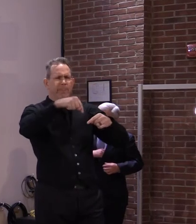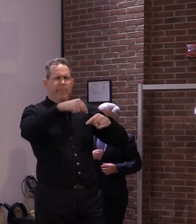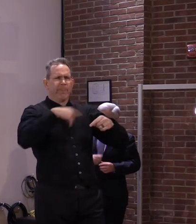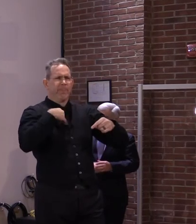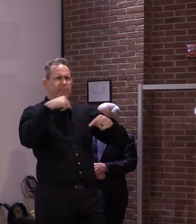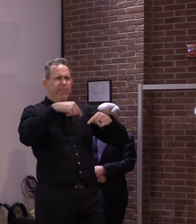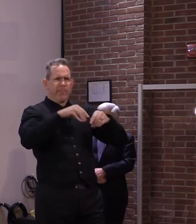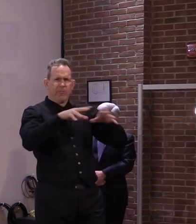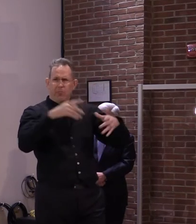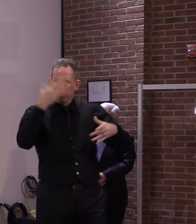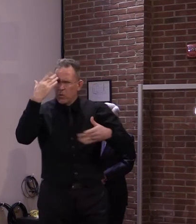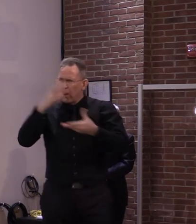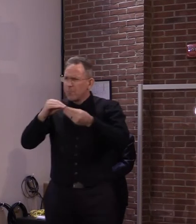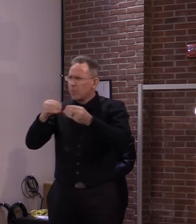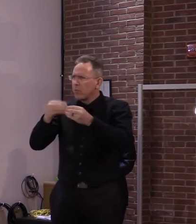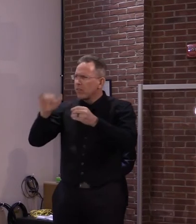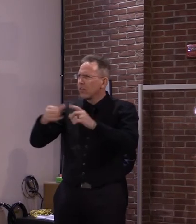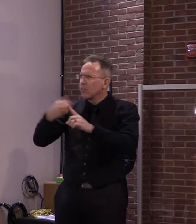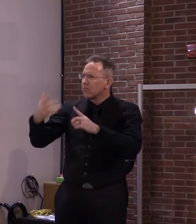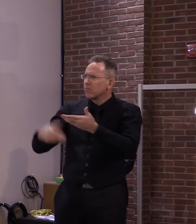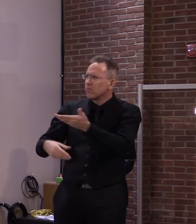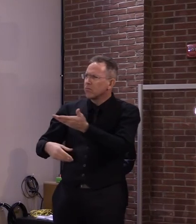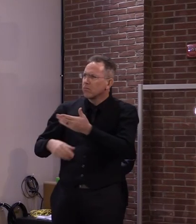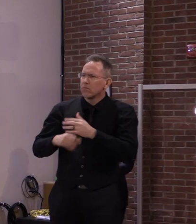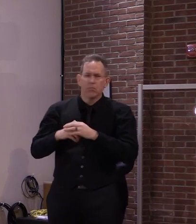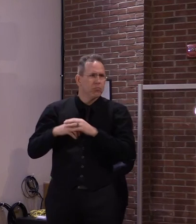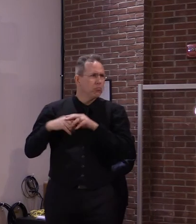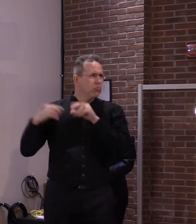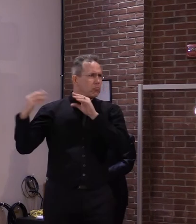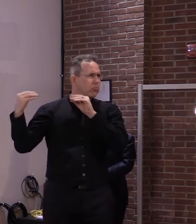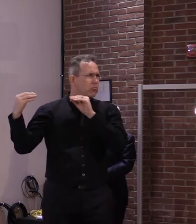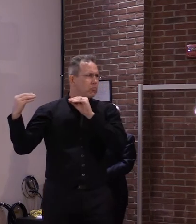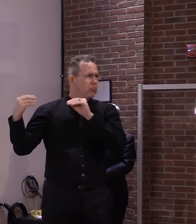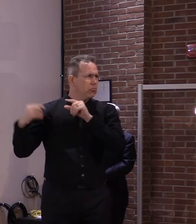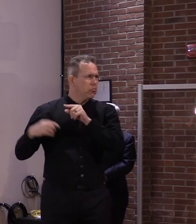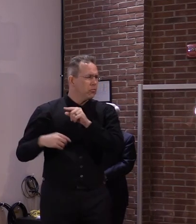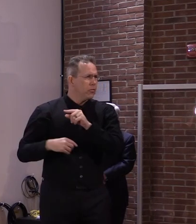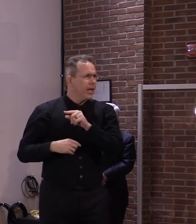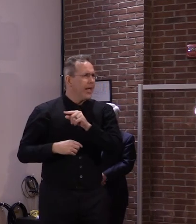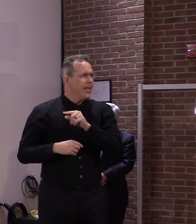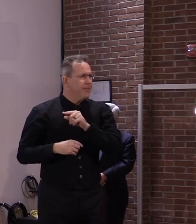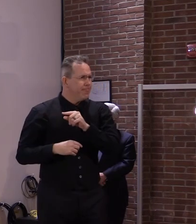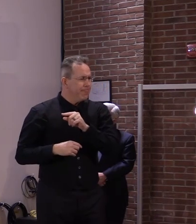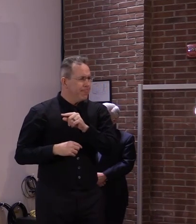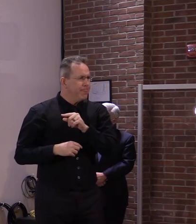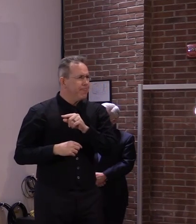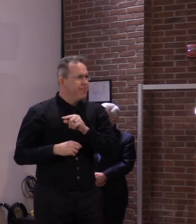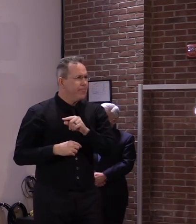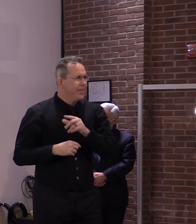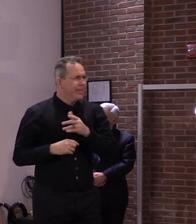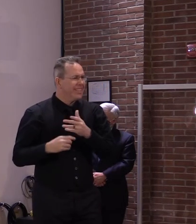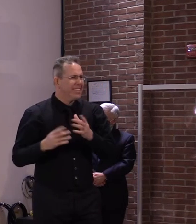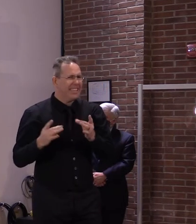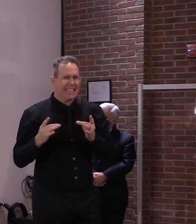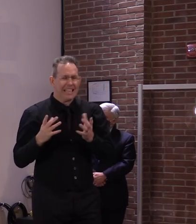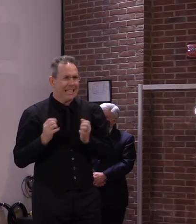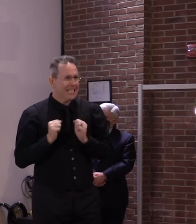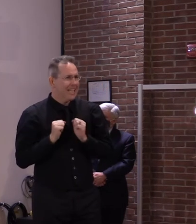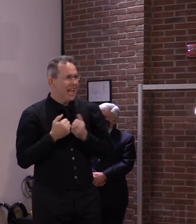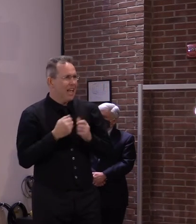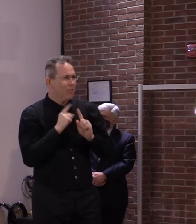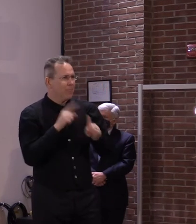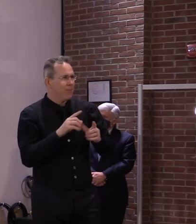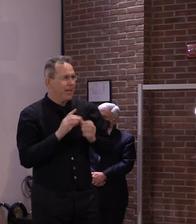information yeah it is an interesting uh dilemma in some respects we we were looking at that the other night but uh